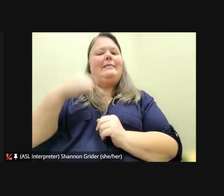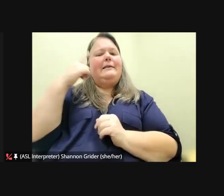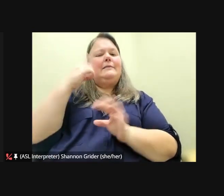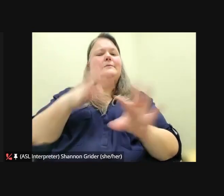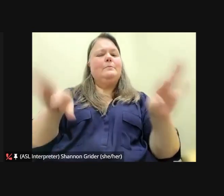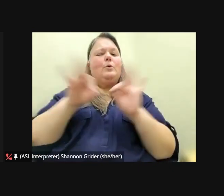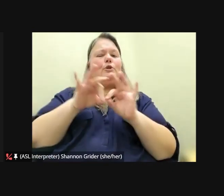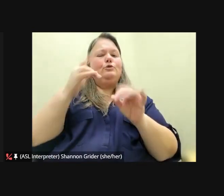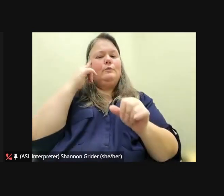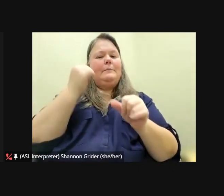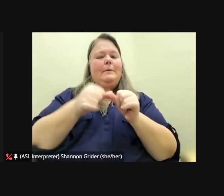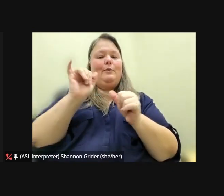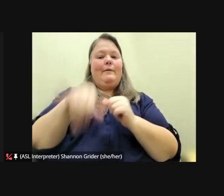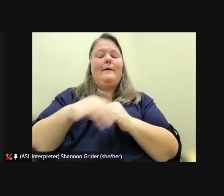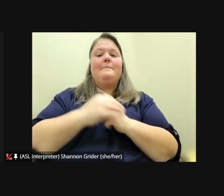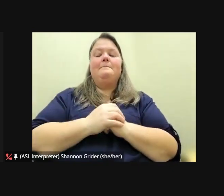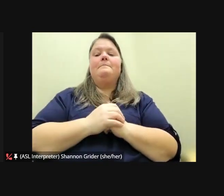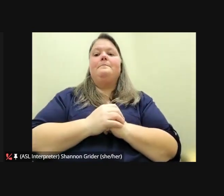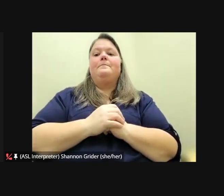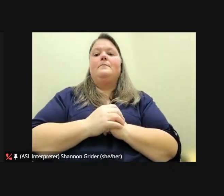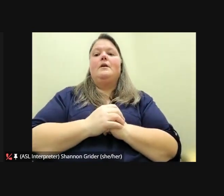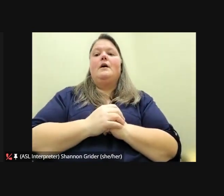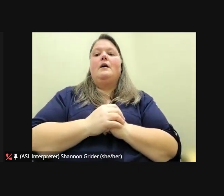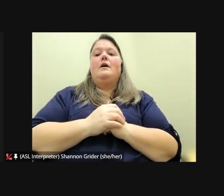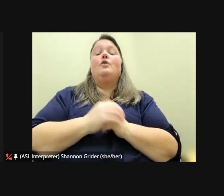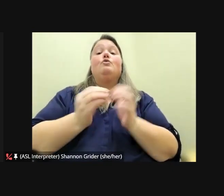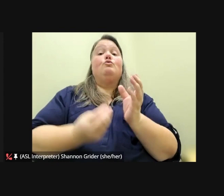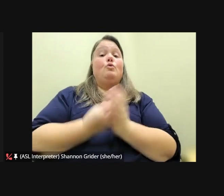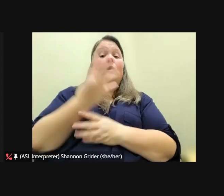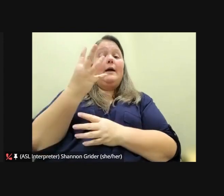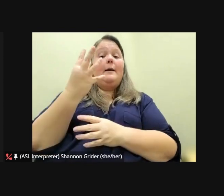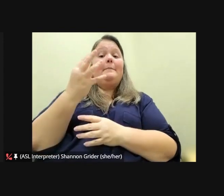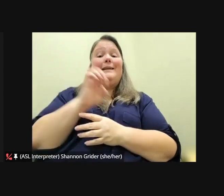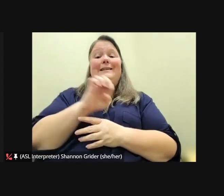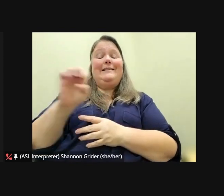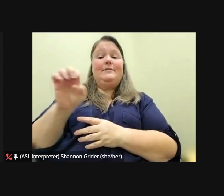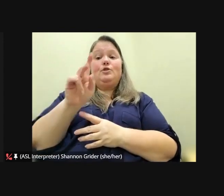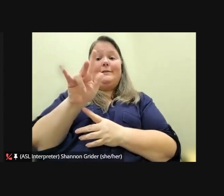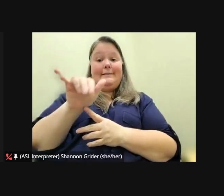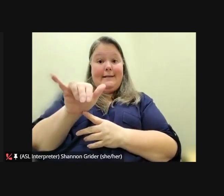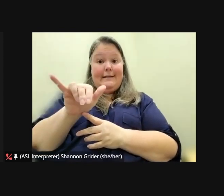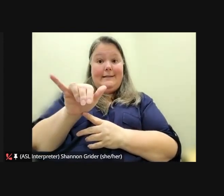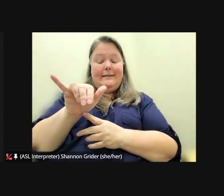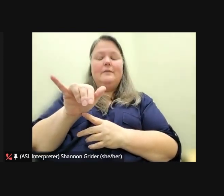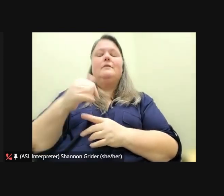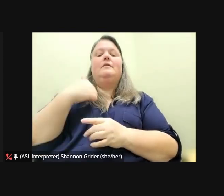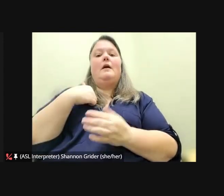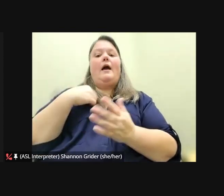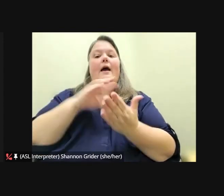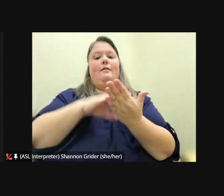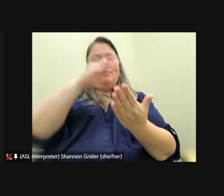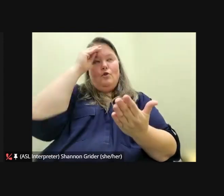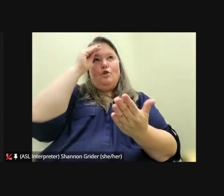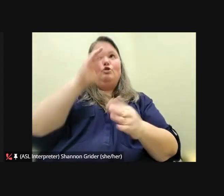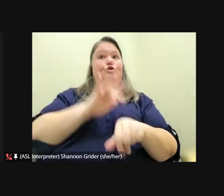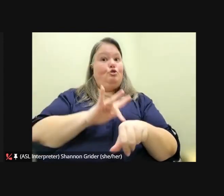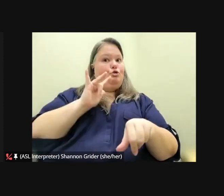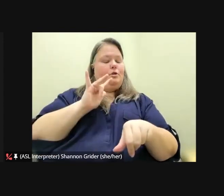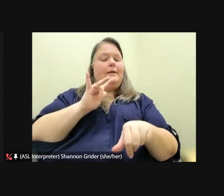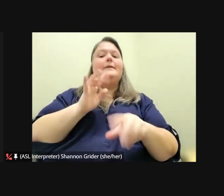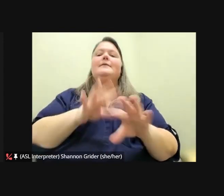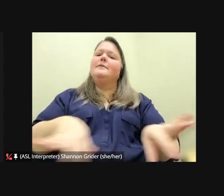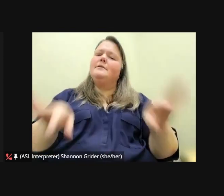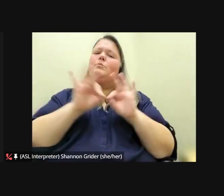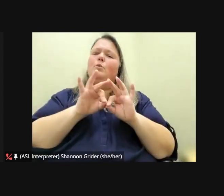here. Growing up in Eastern Kentucky, though, I learned pretty early on that it's important to own one's